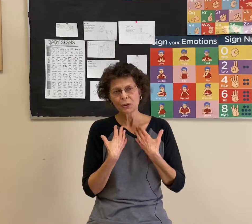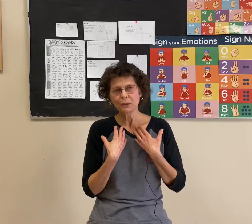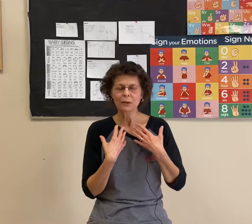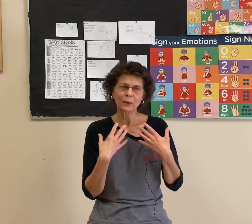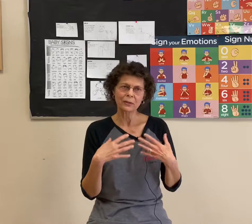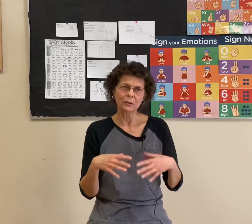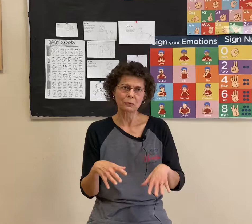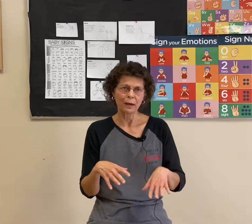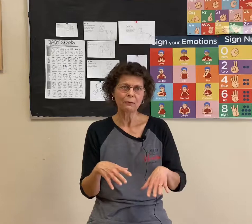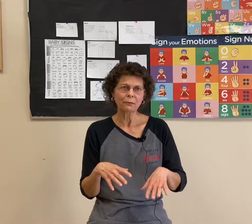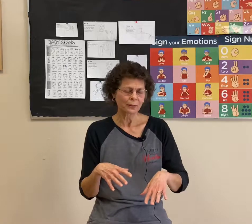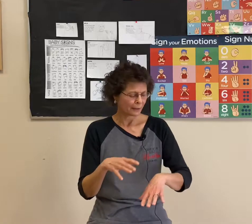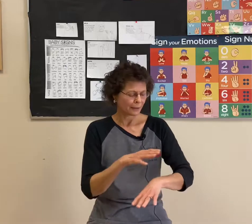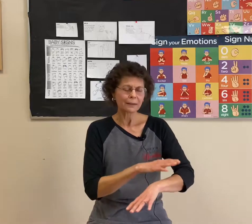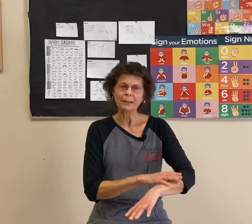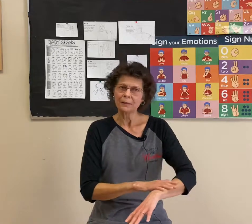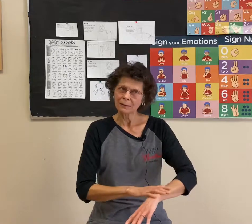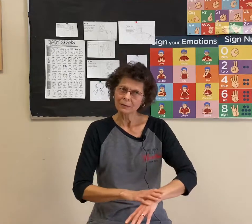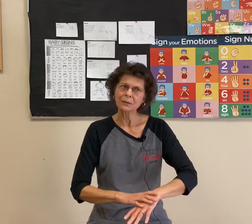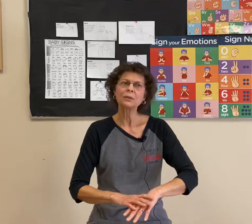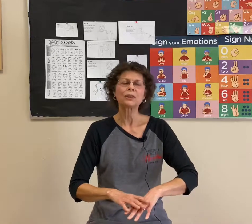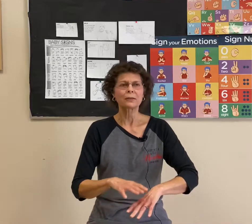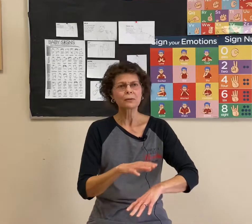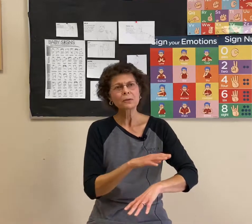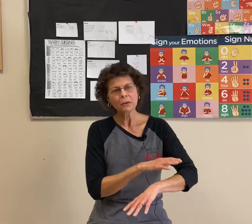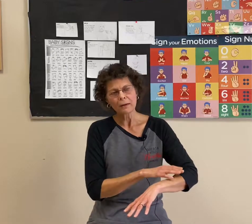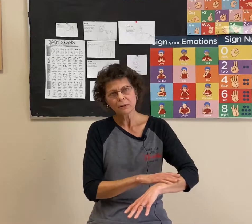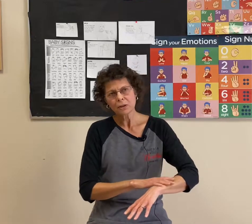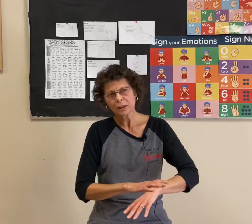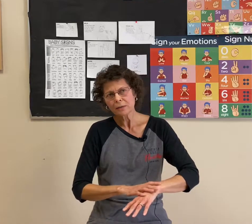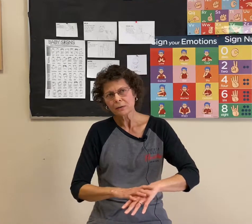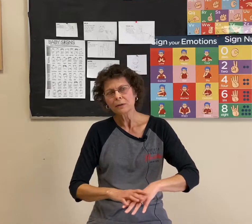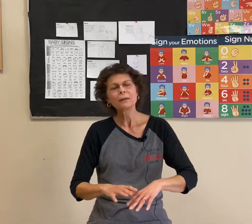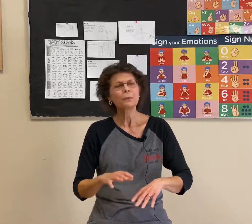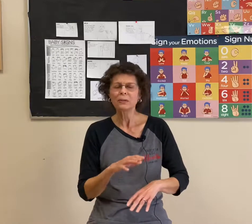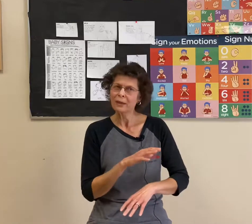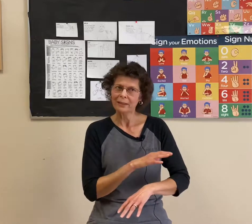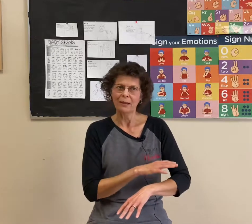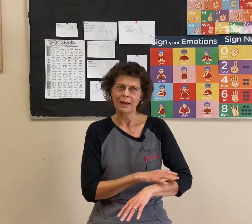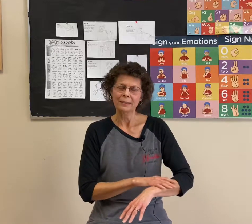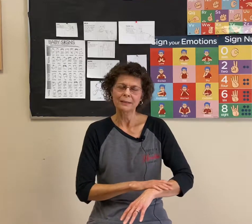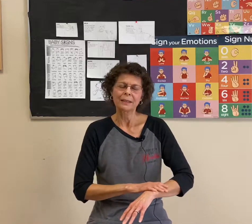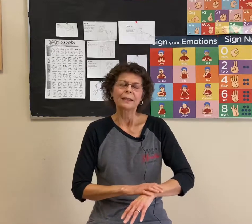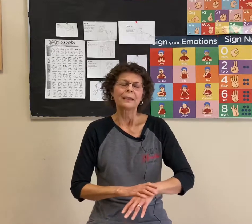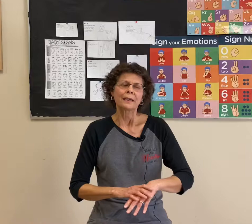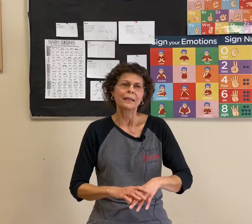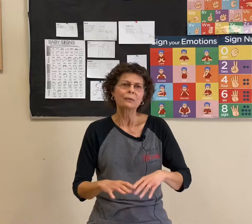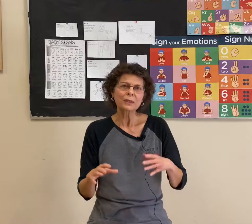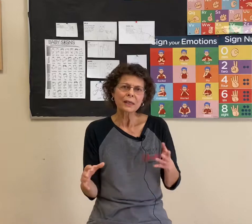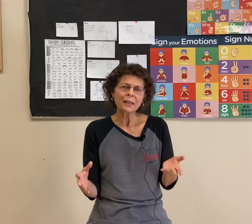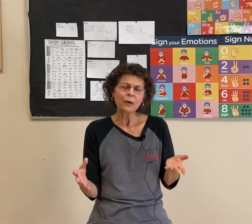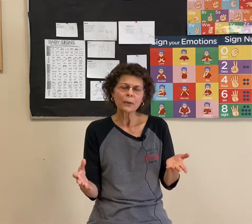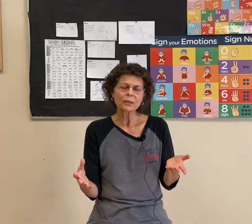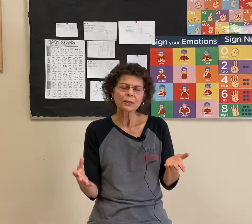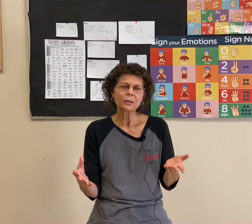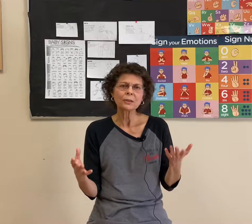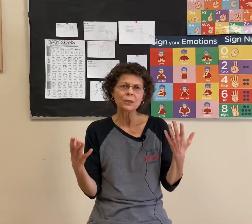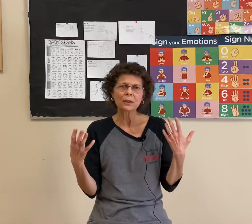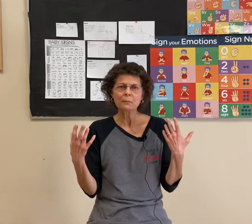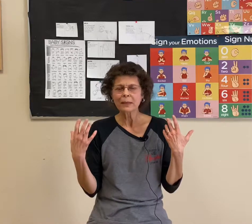way that's rough and gentle, soft and gentle. We do that a lot. And with sign language, you can make